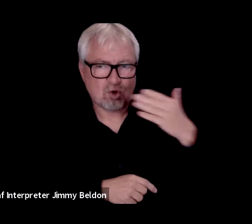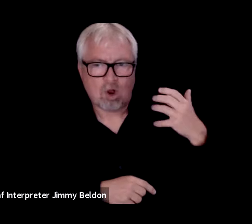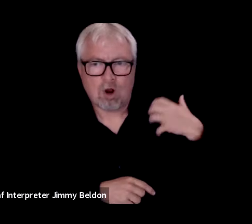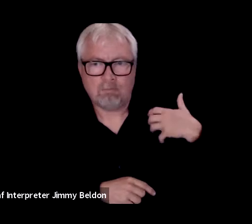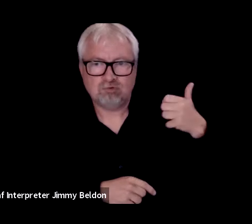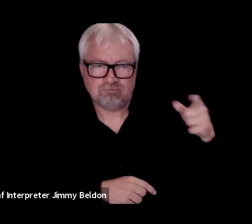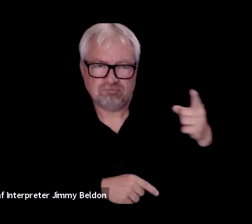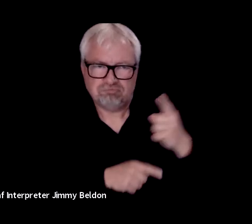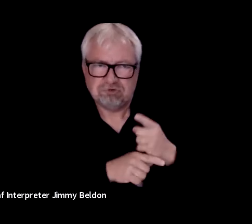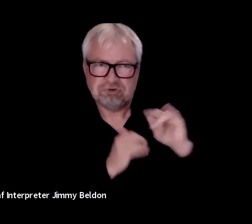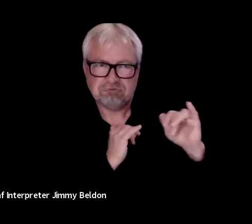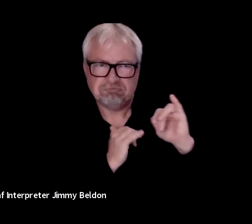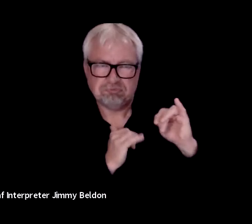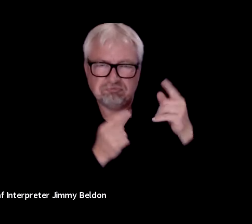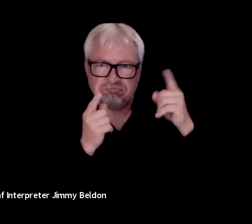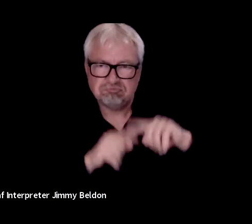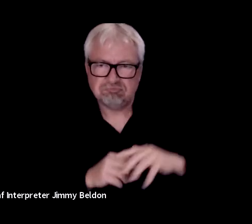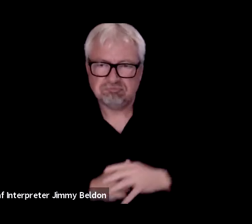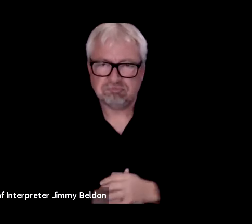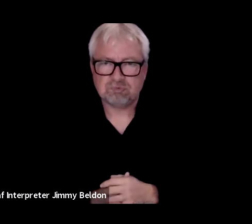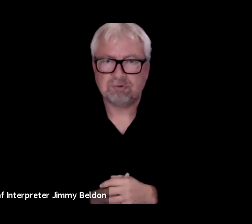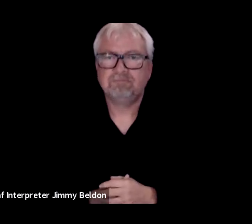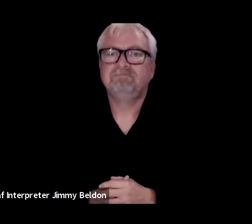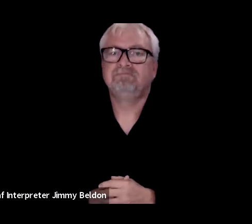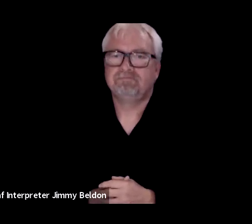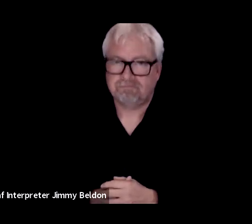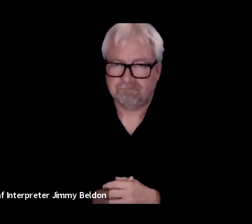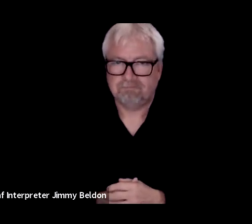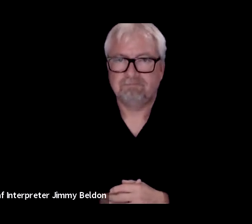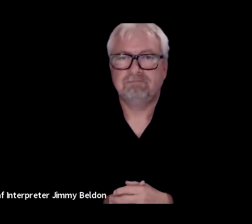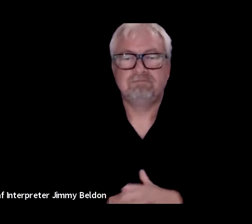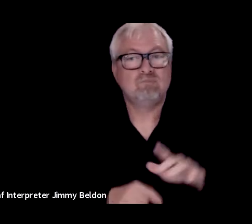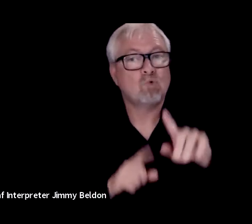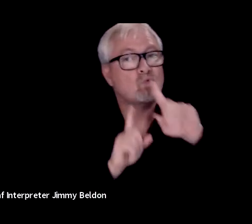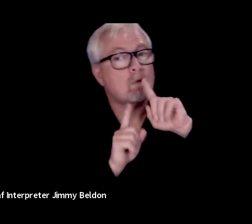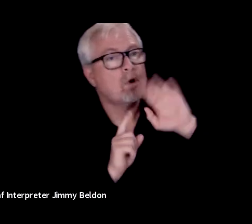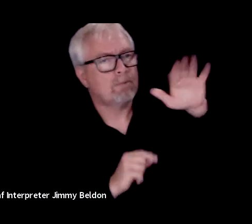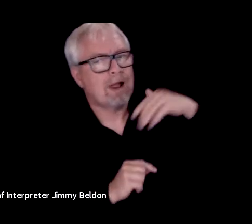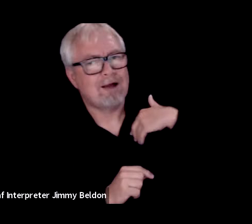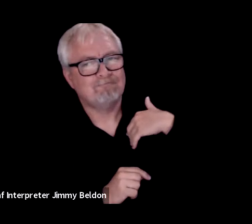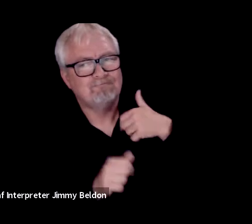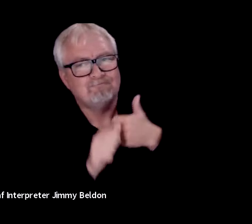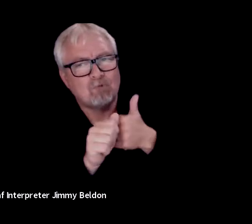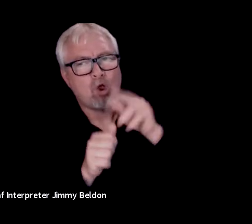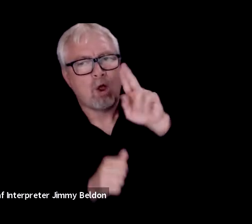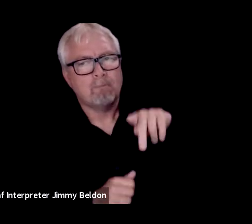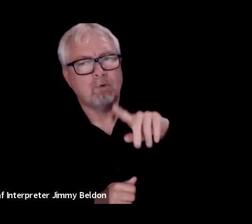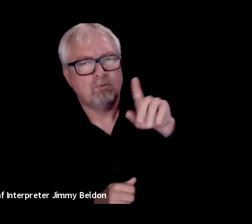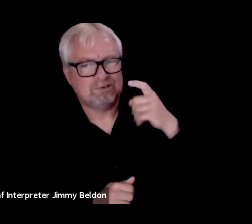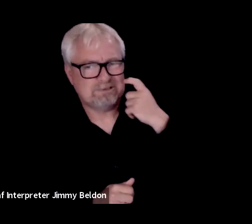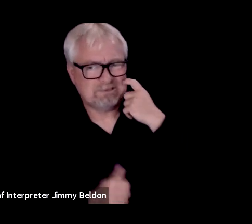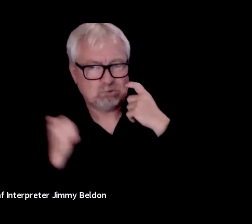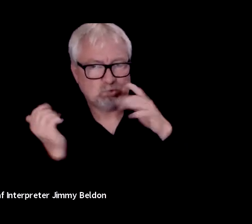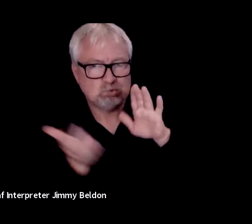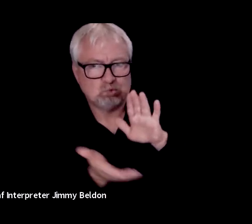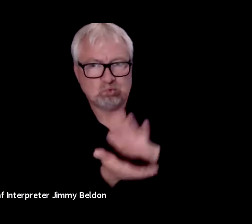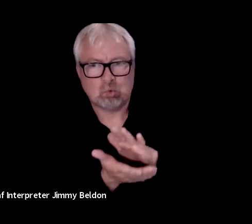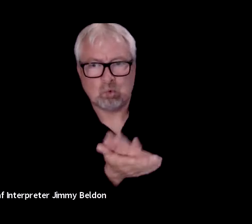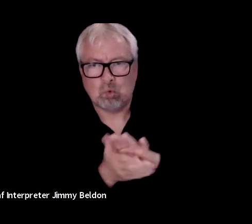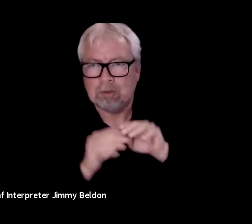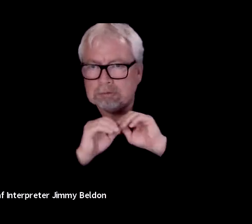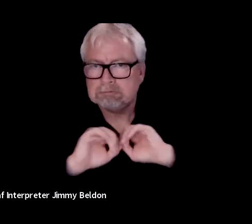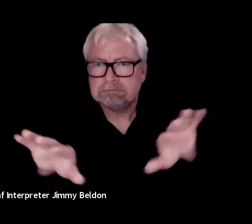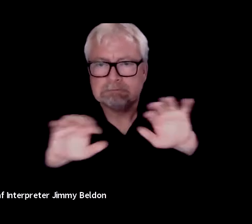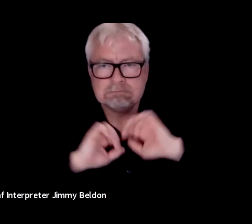Just to briefly follow up on that, I know we'll see the latest round of outbreaks in schools in tomorrow's release, but I'm just wondering, with the